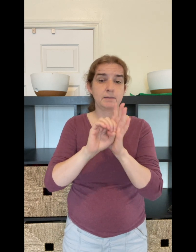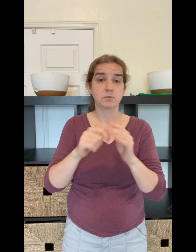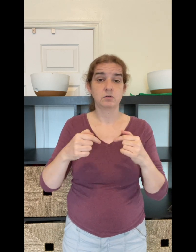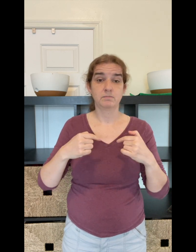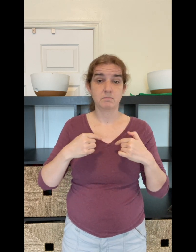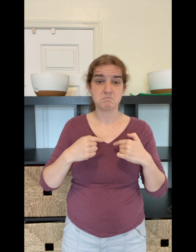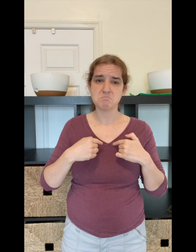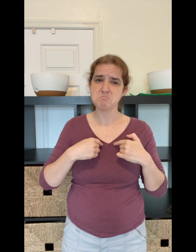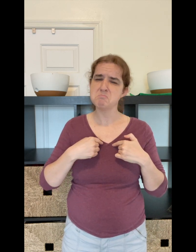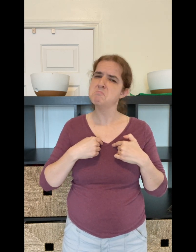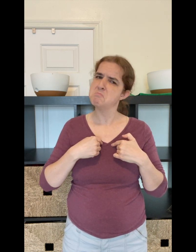That means, for example,